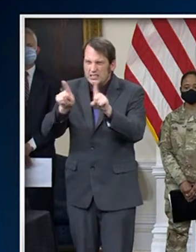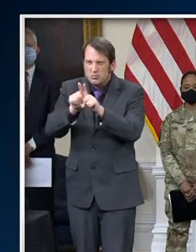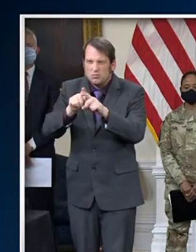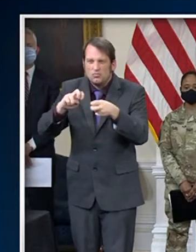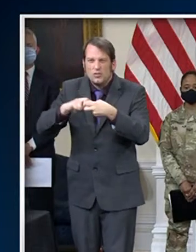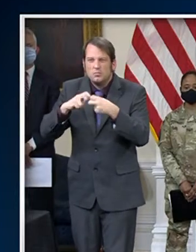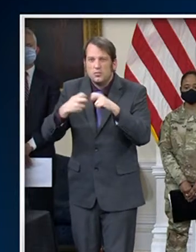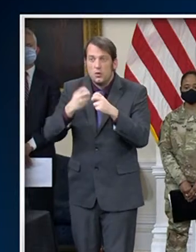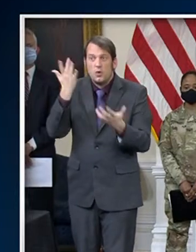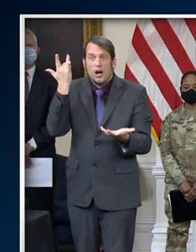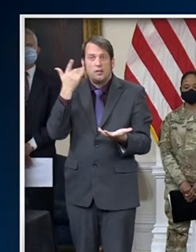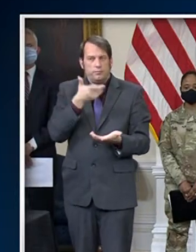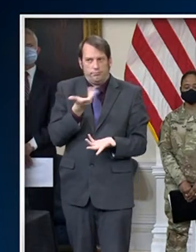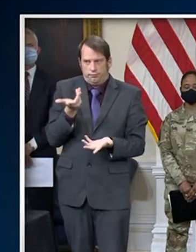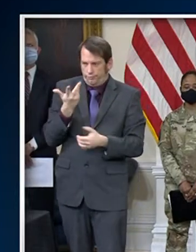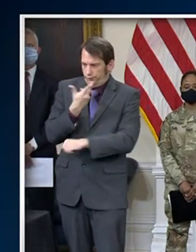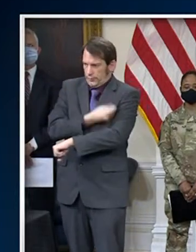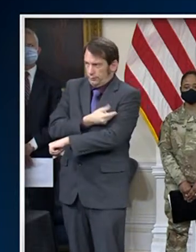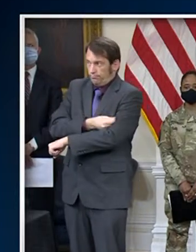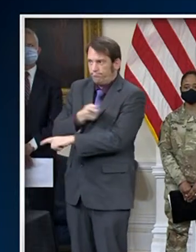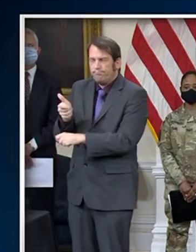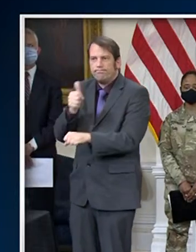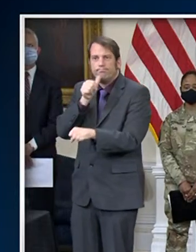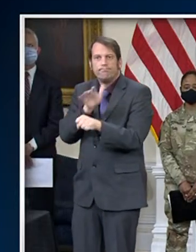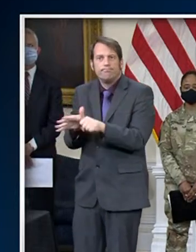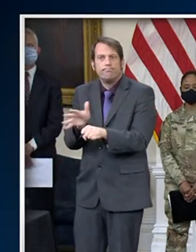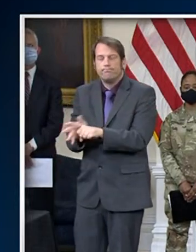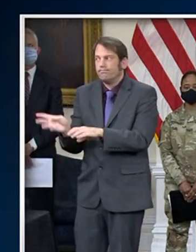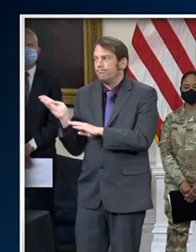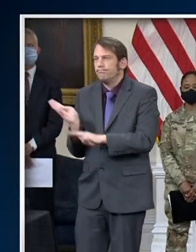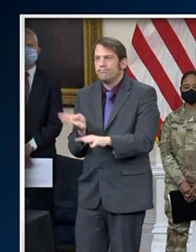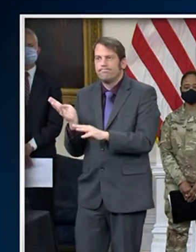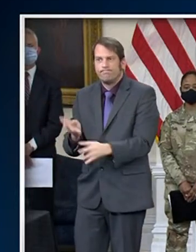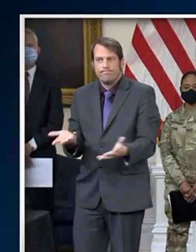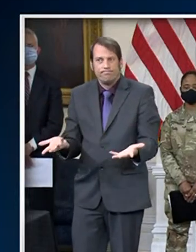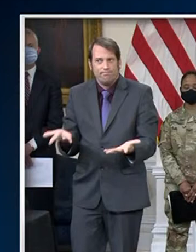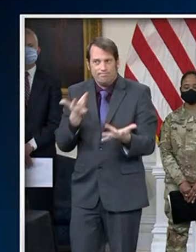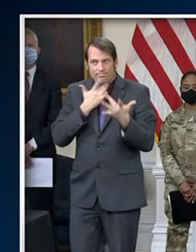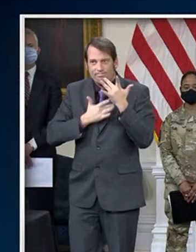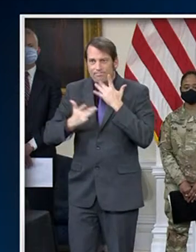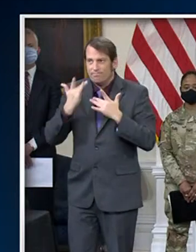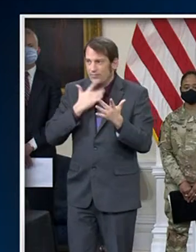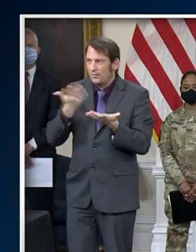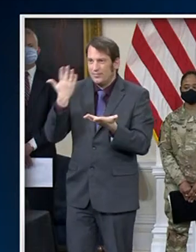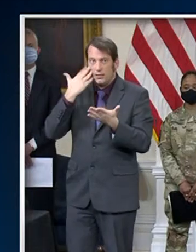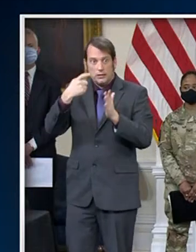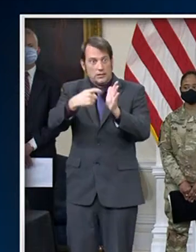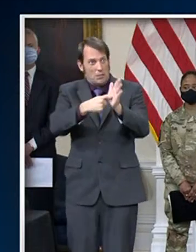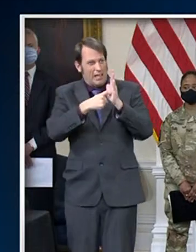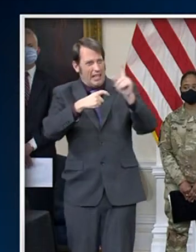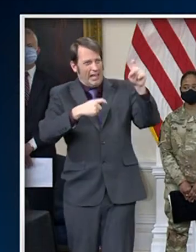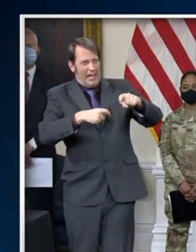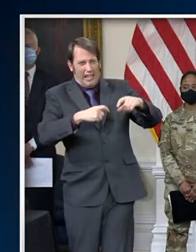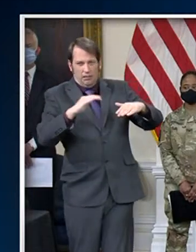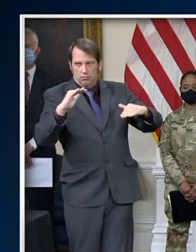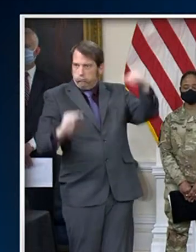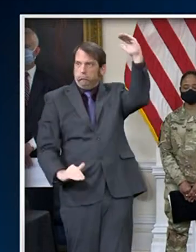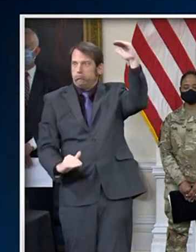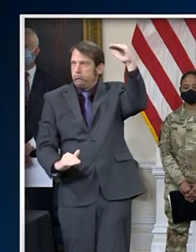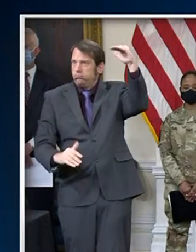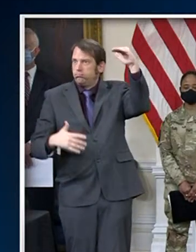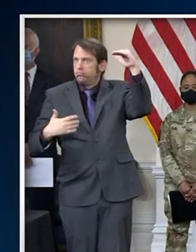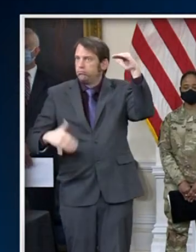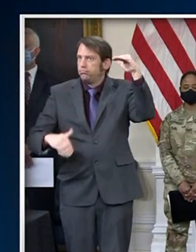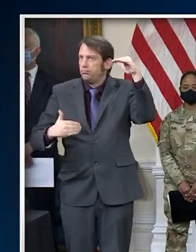receiving enough vaccines to meet the demand. Federal guidelines and our state